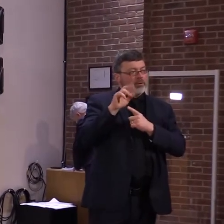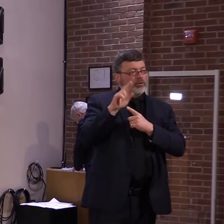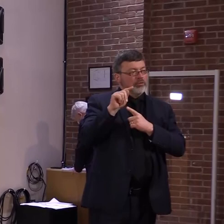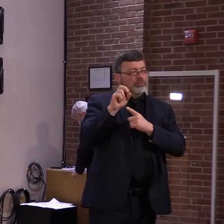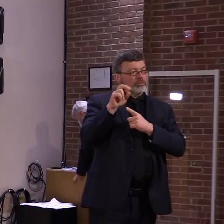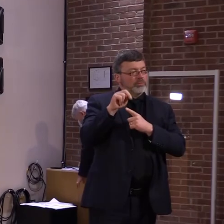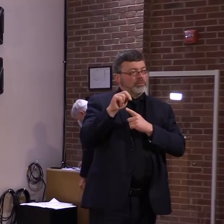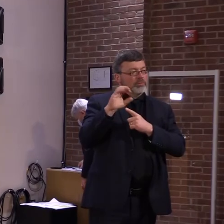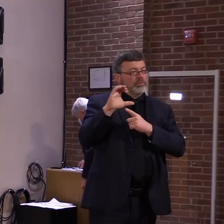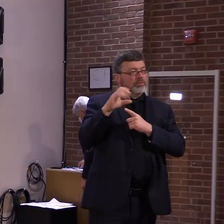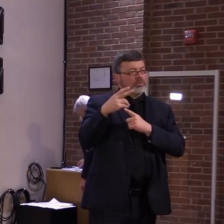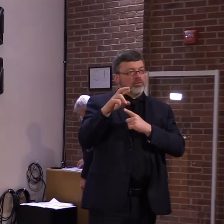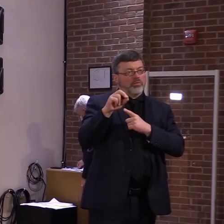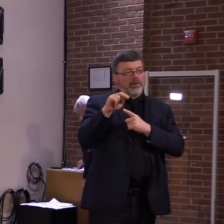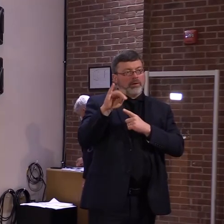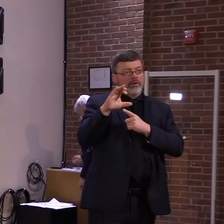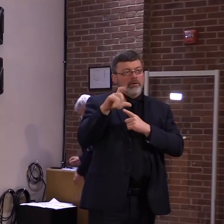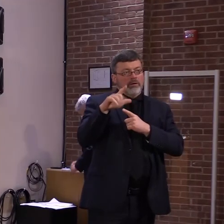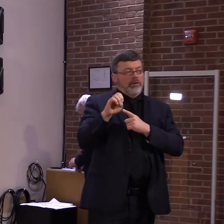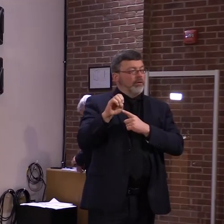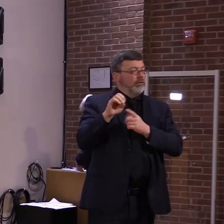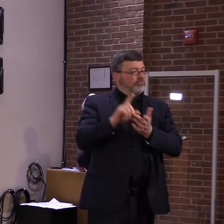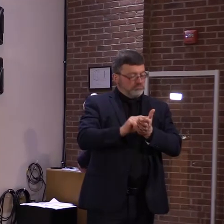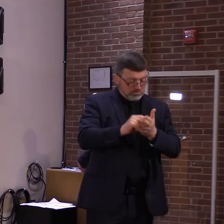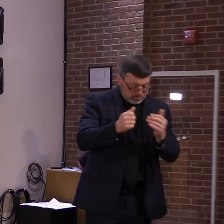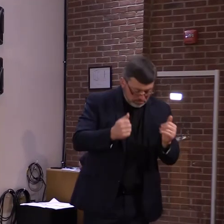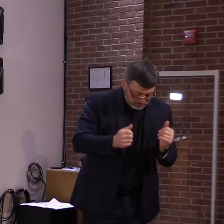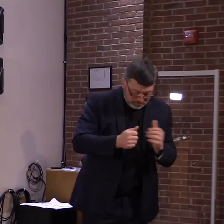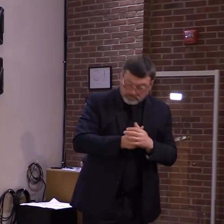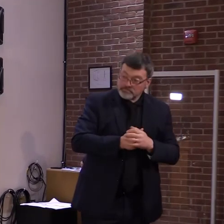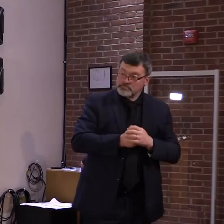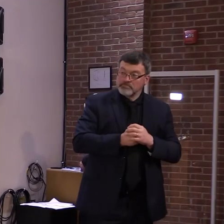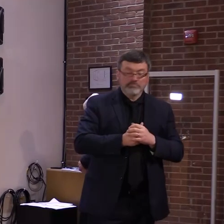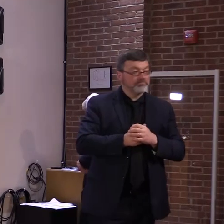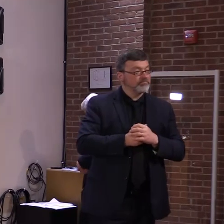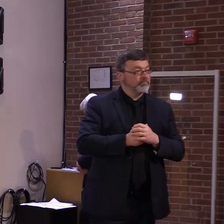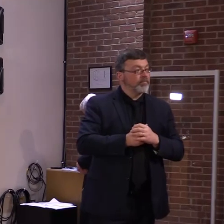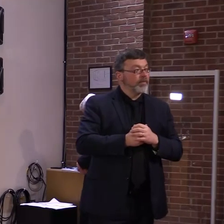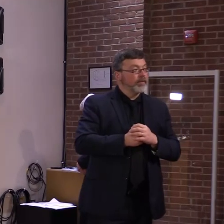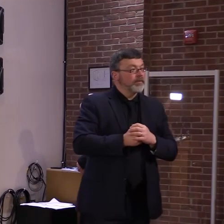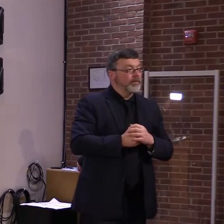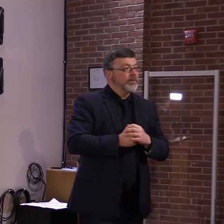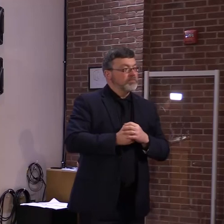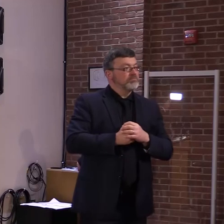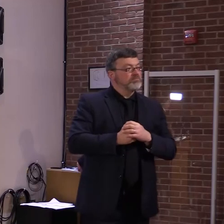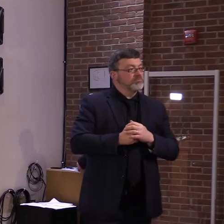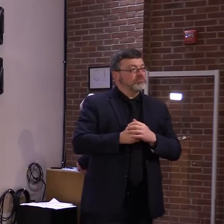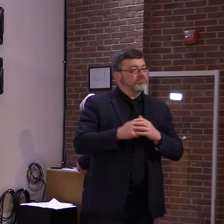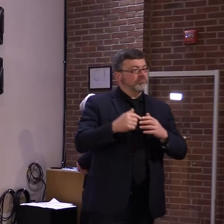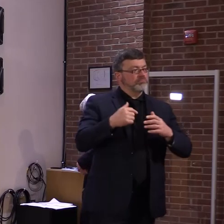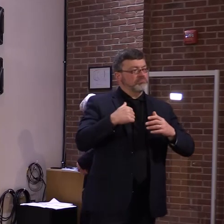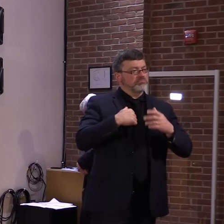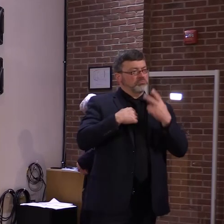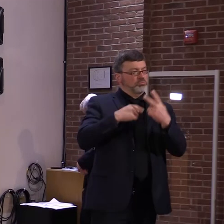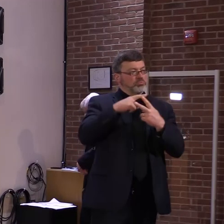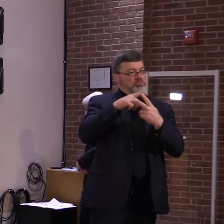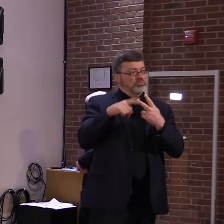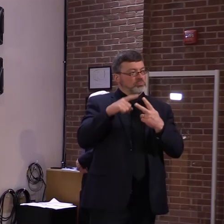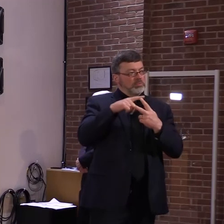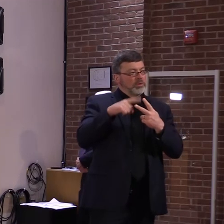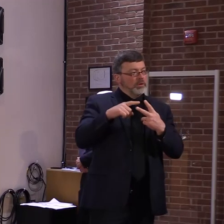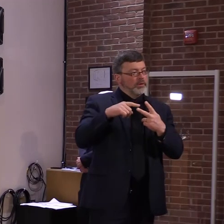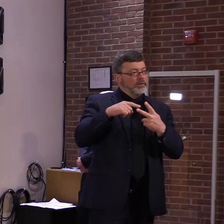Joseph Gresser, the Barton Chronicle. Yes, I think this is one of those questions that I pull out of the hat to ask Dr. Levine every once in a while.